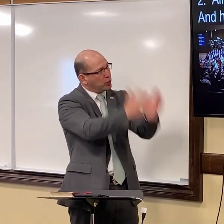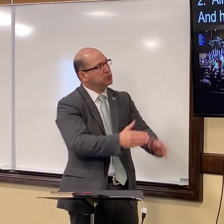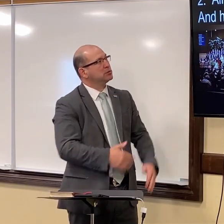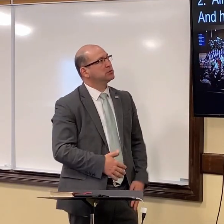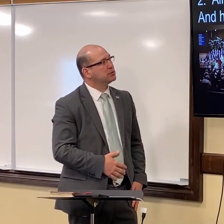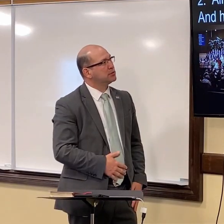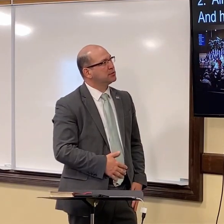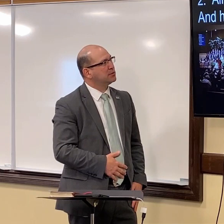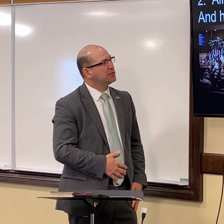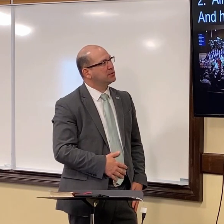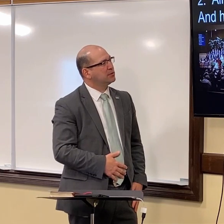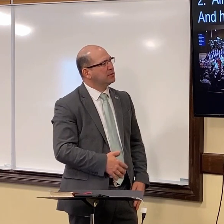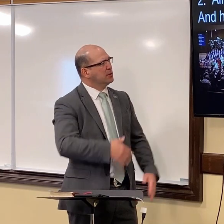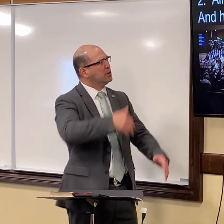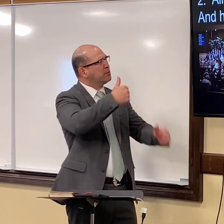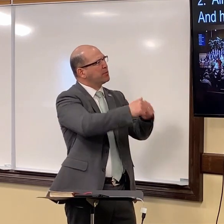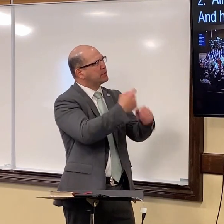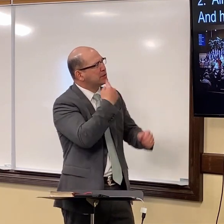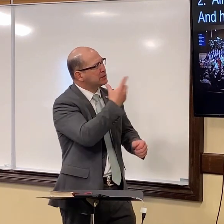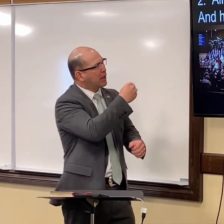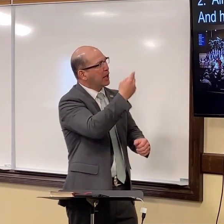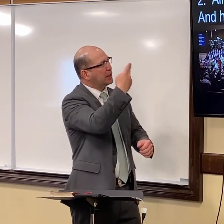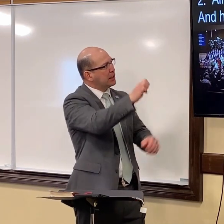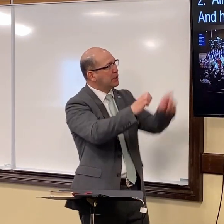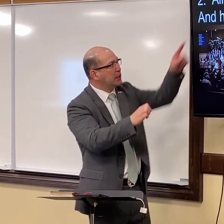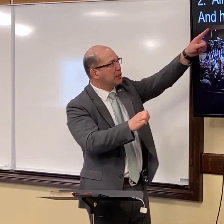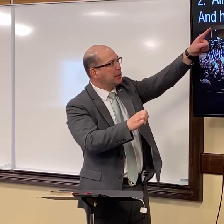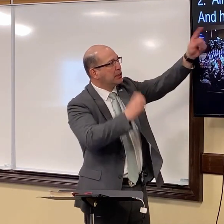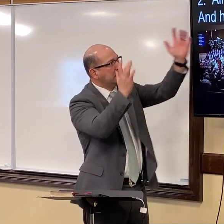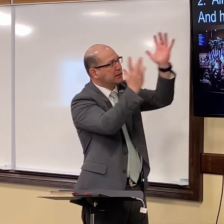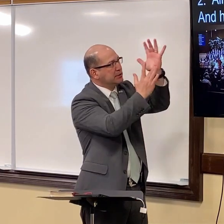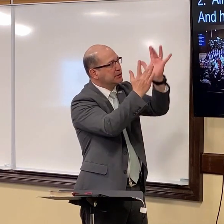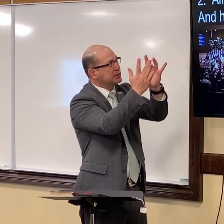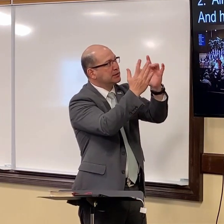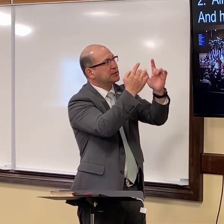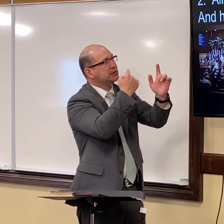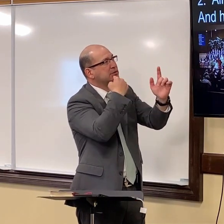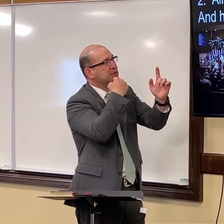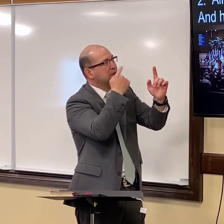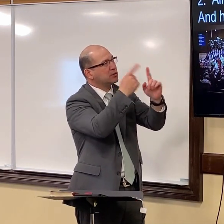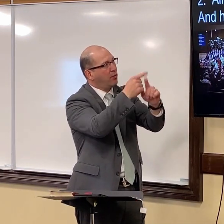Now, this is to all Christians. And he said unto them,